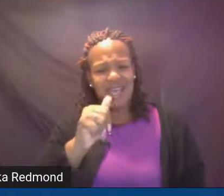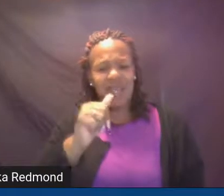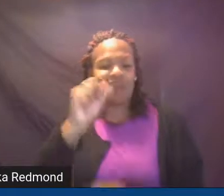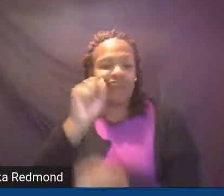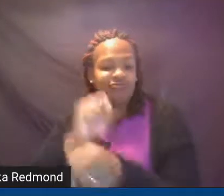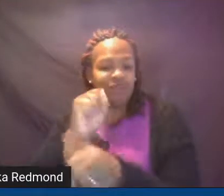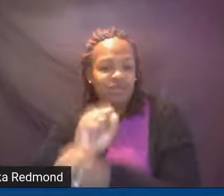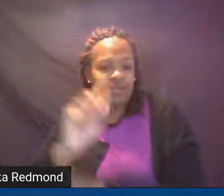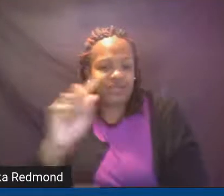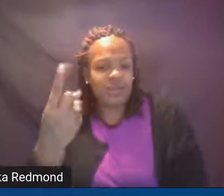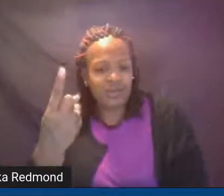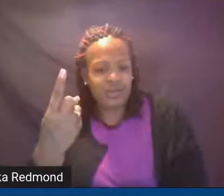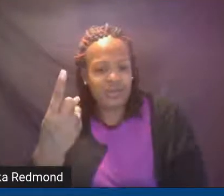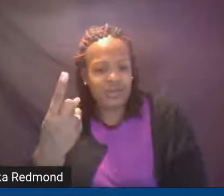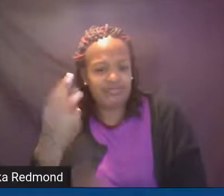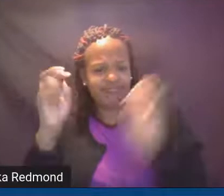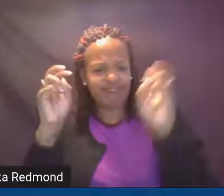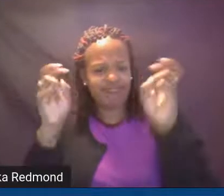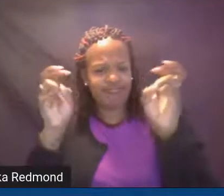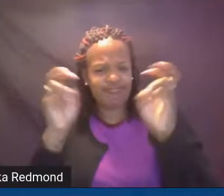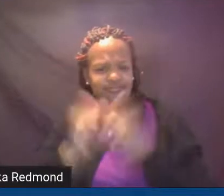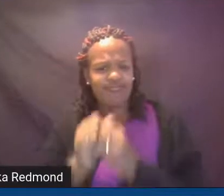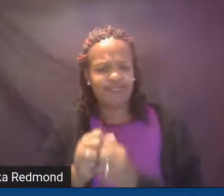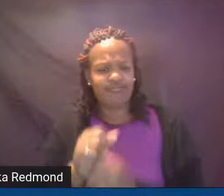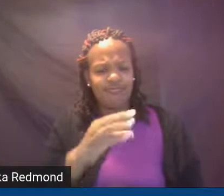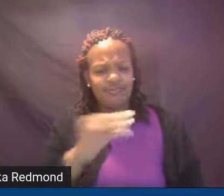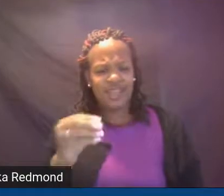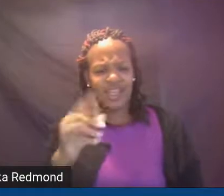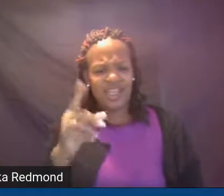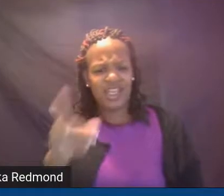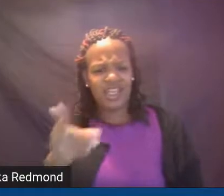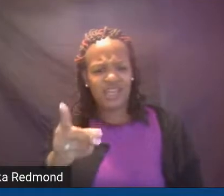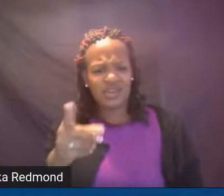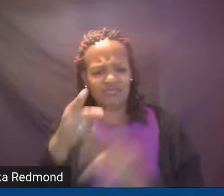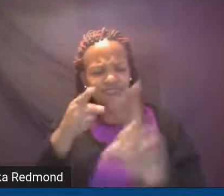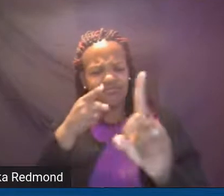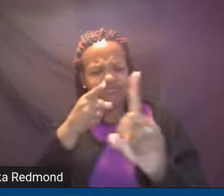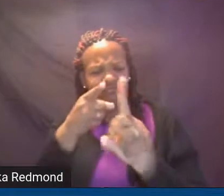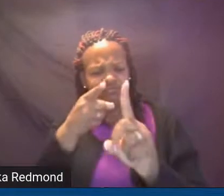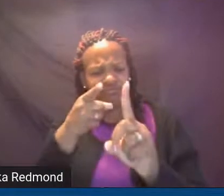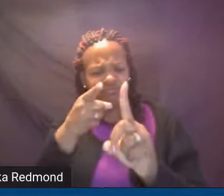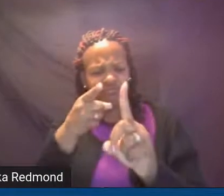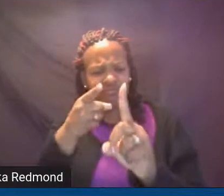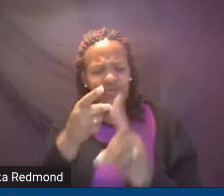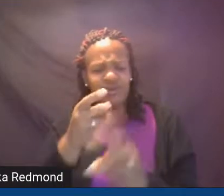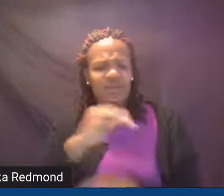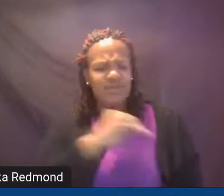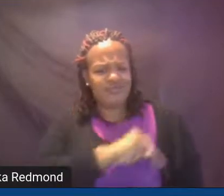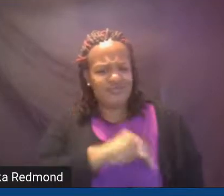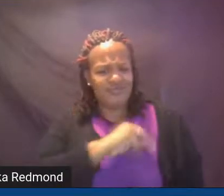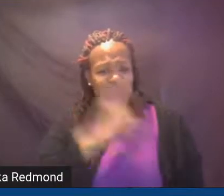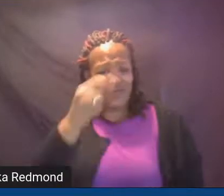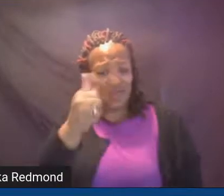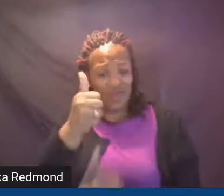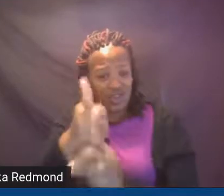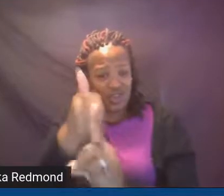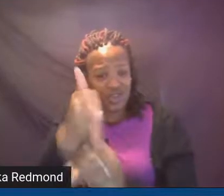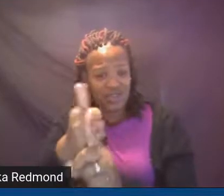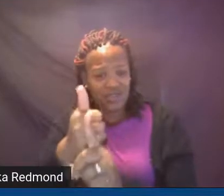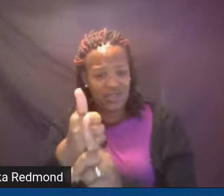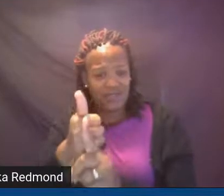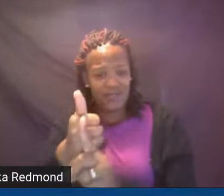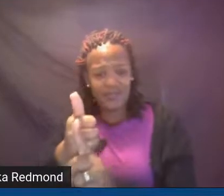a mission-focused career path for yourself. So yes. What is your new